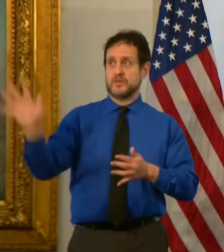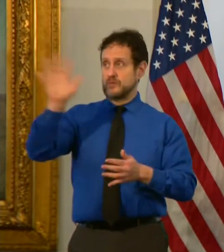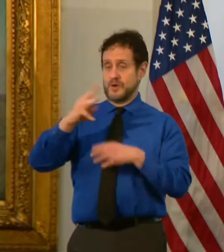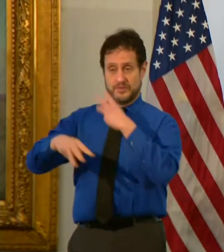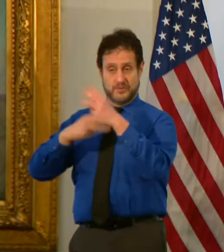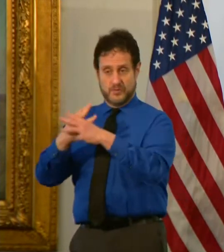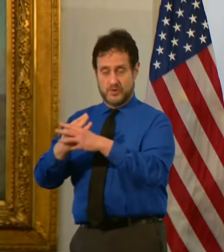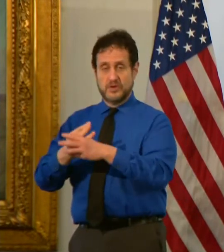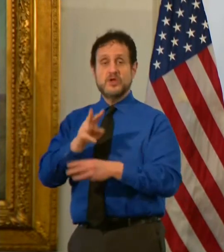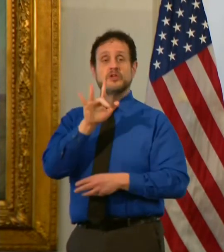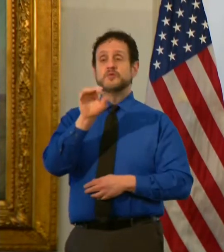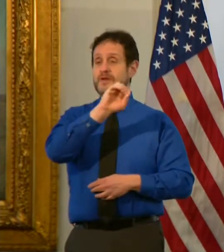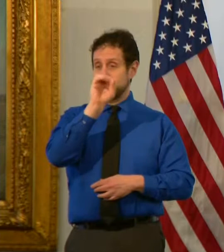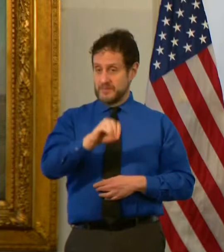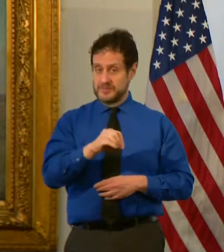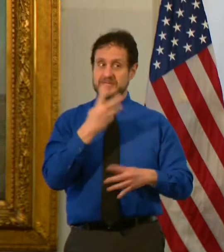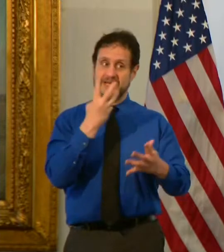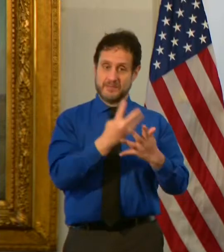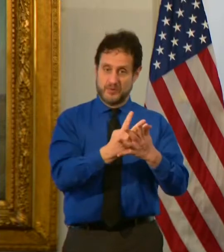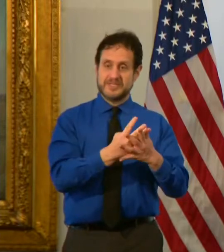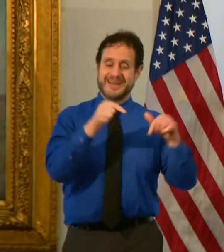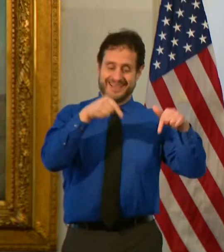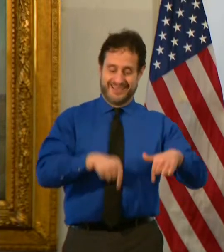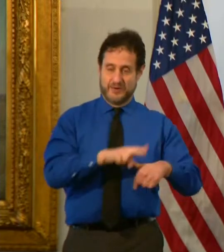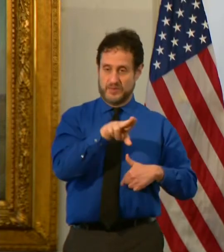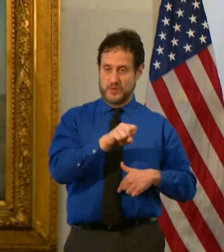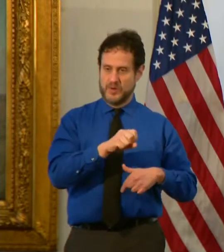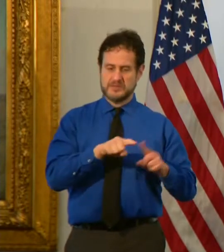world are here in the United States.